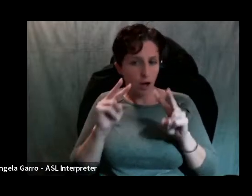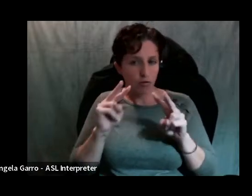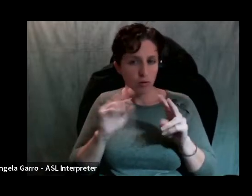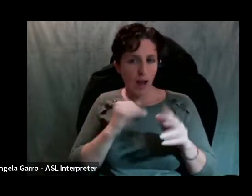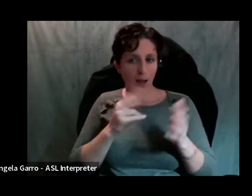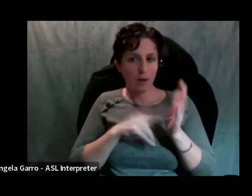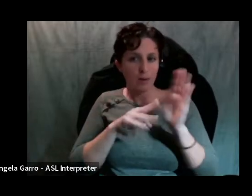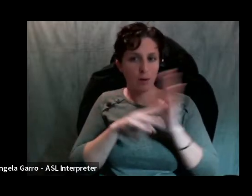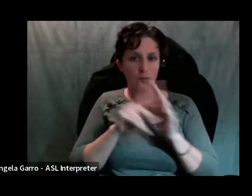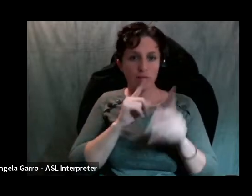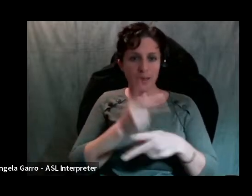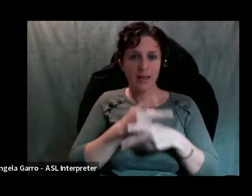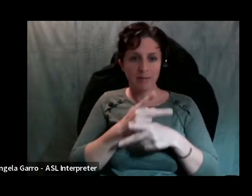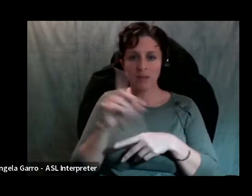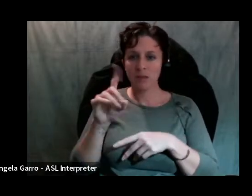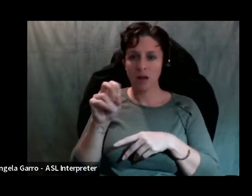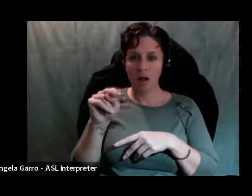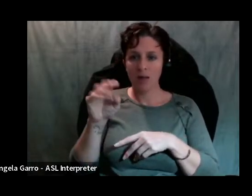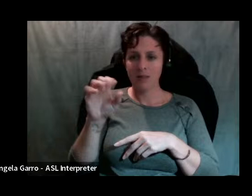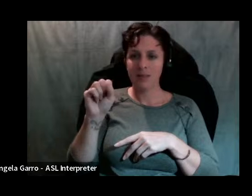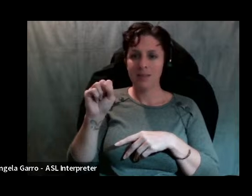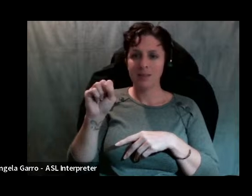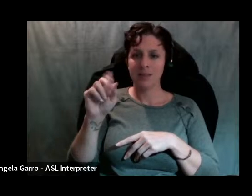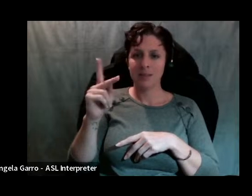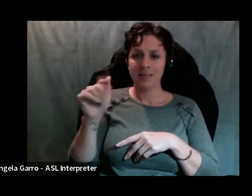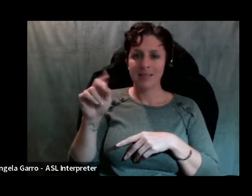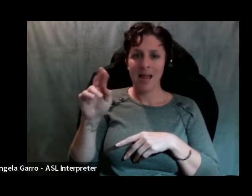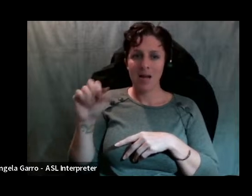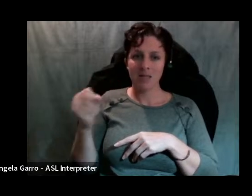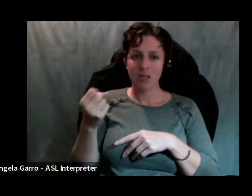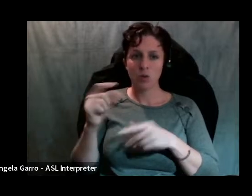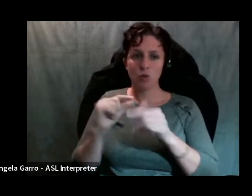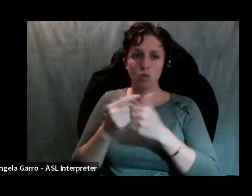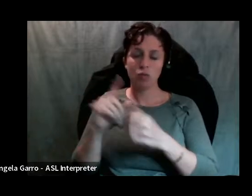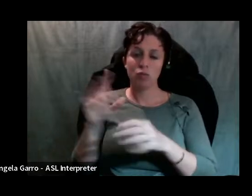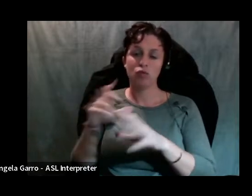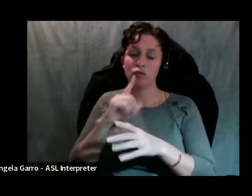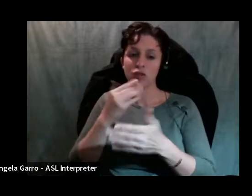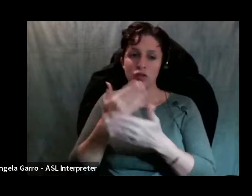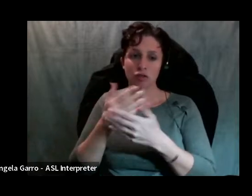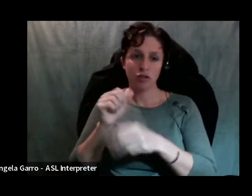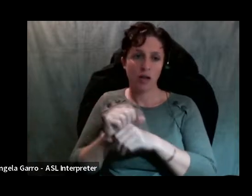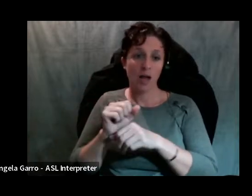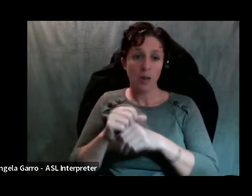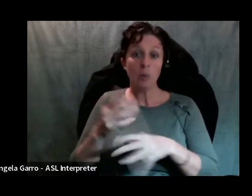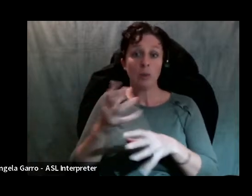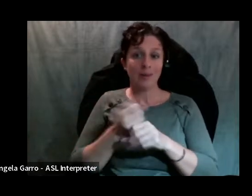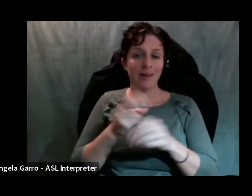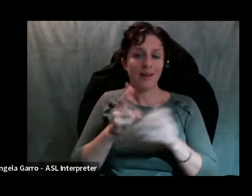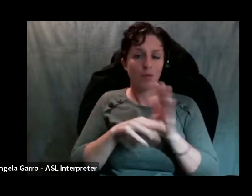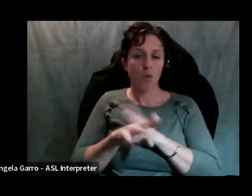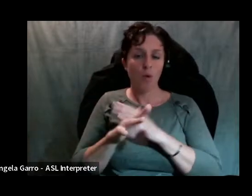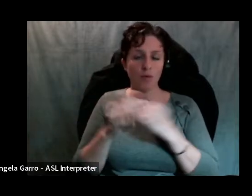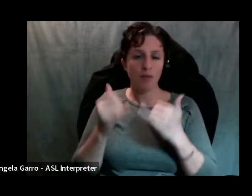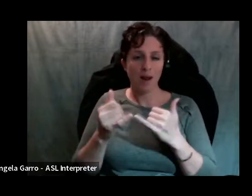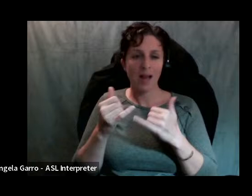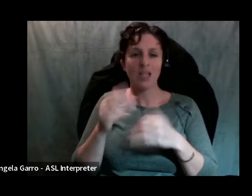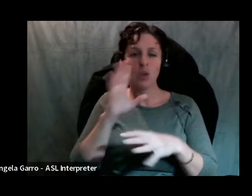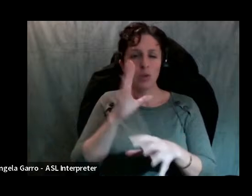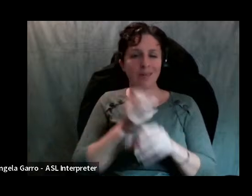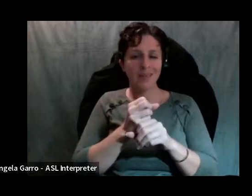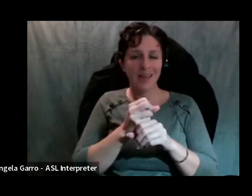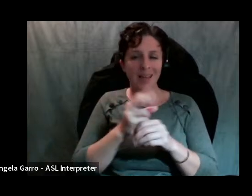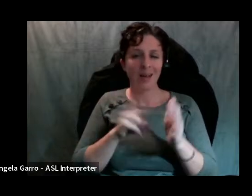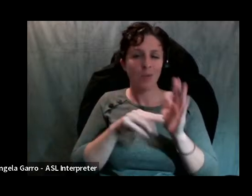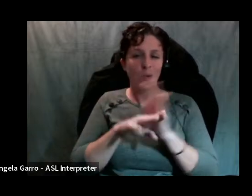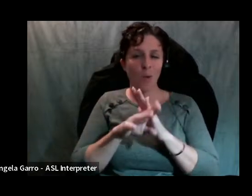carefully. Don Scatena's group does a great job. So we're getting enrollments in right now. You'll see an enrollment projection report likely in